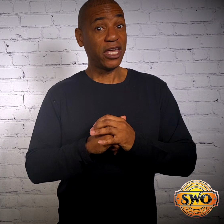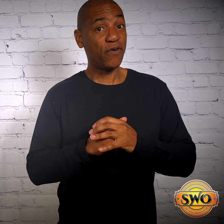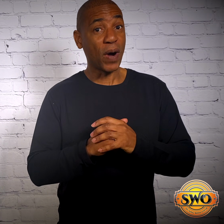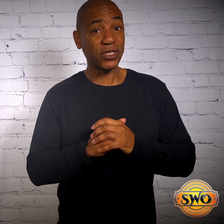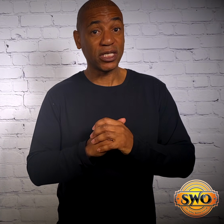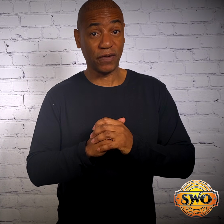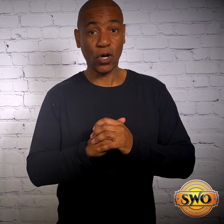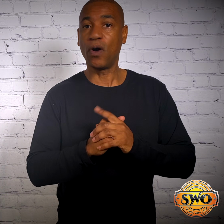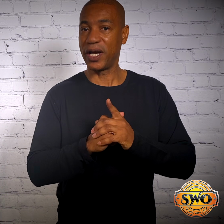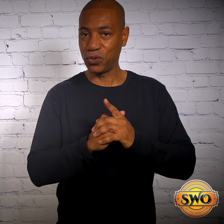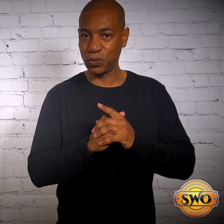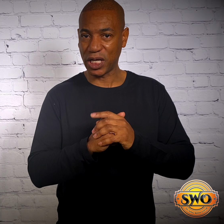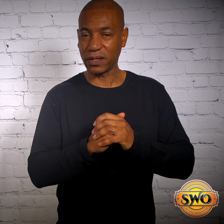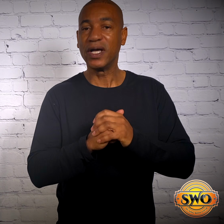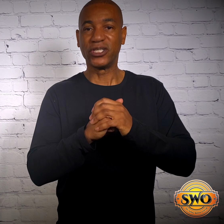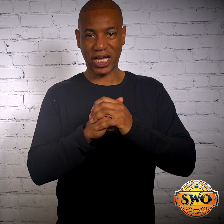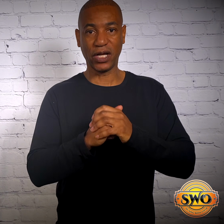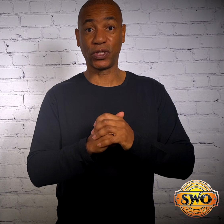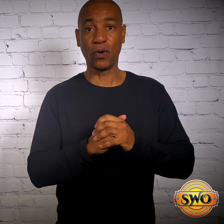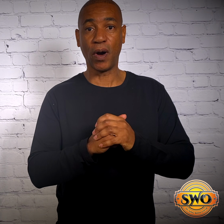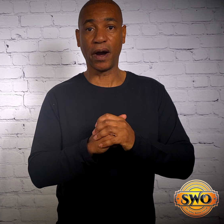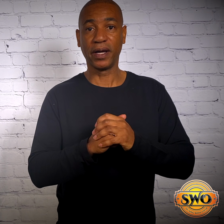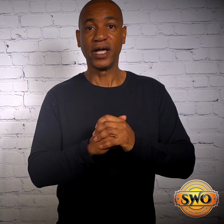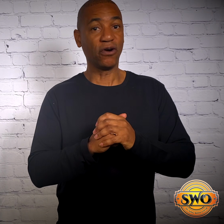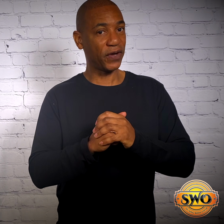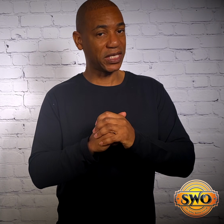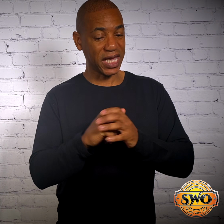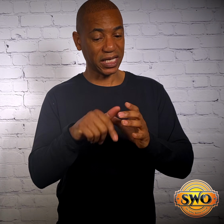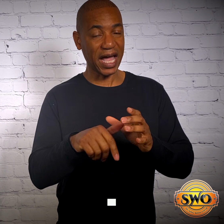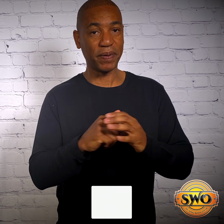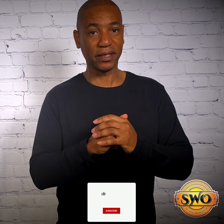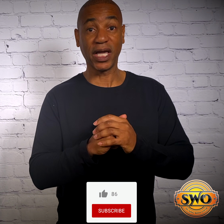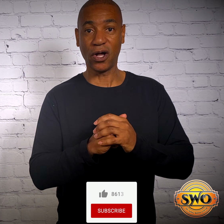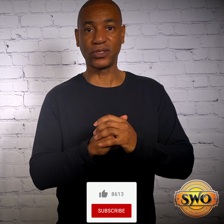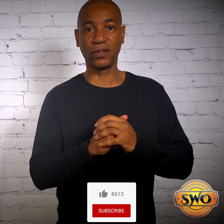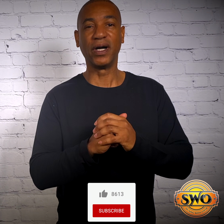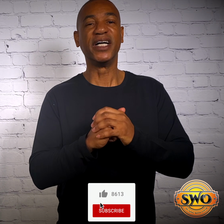you for watching this video on my YouTube channel, Signing with Omar. Don't forget to hit the like button and also